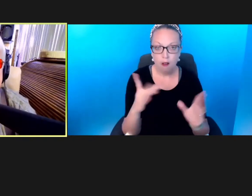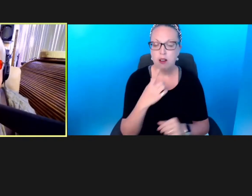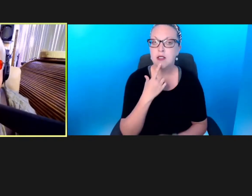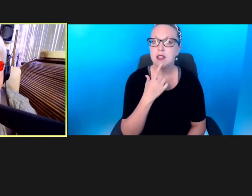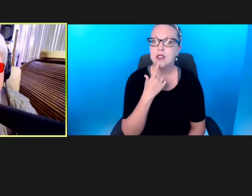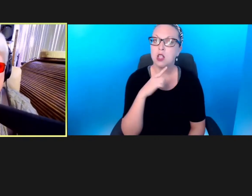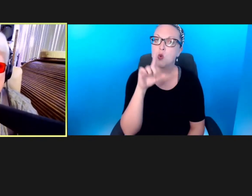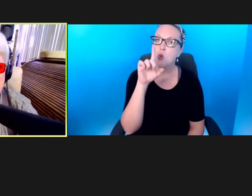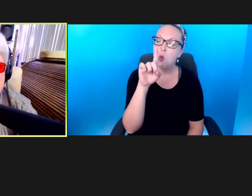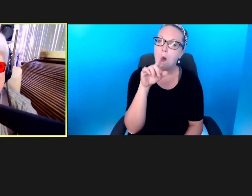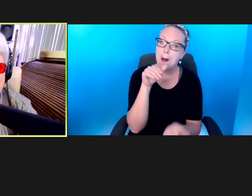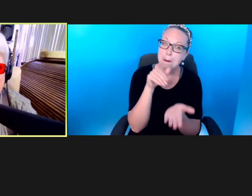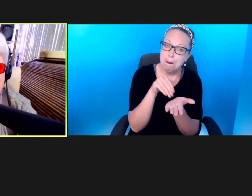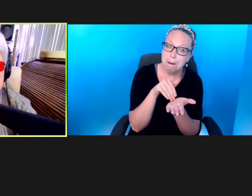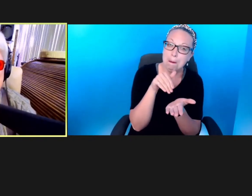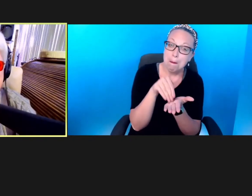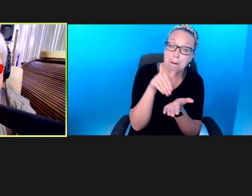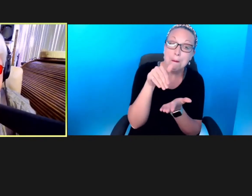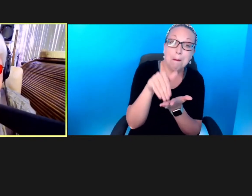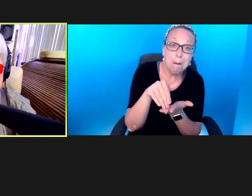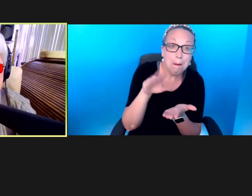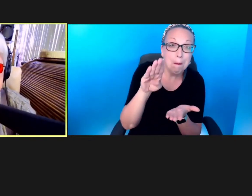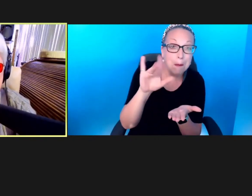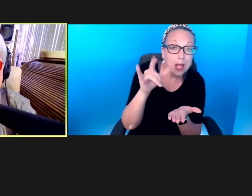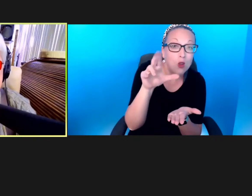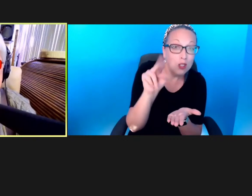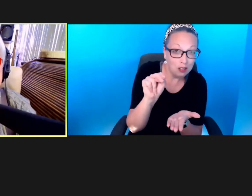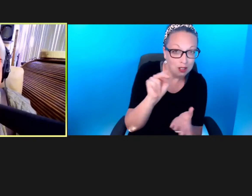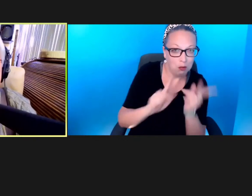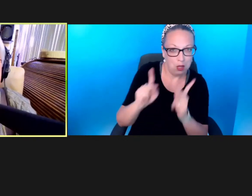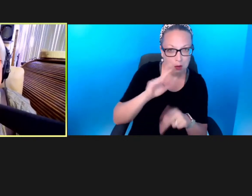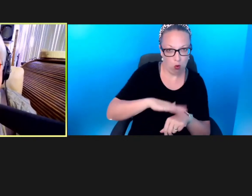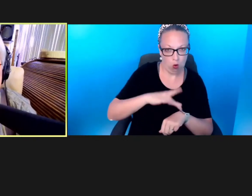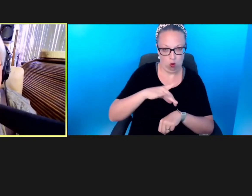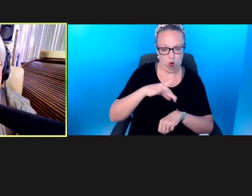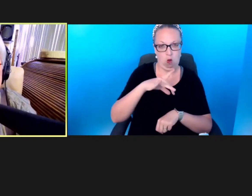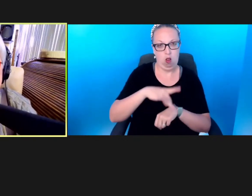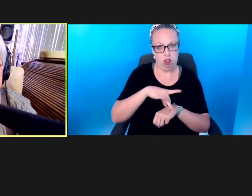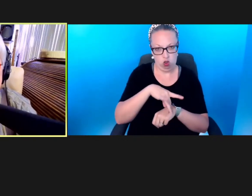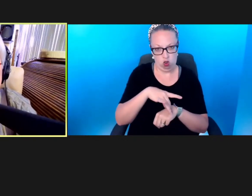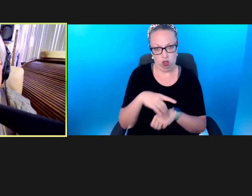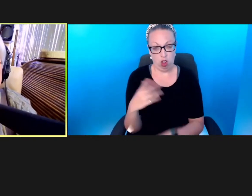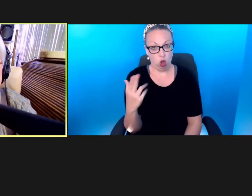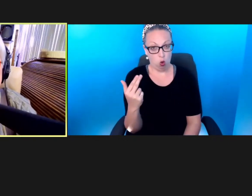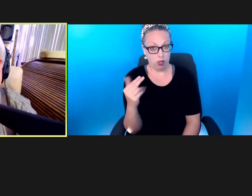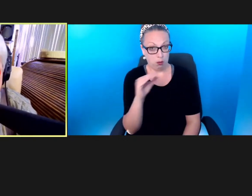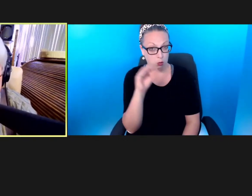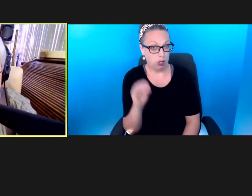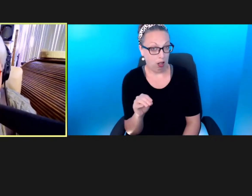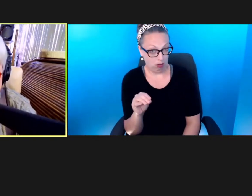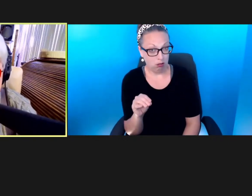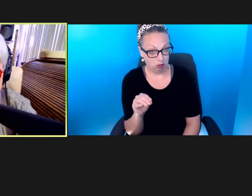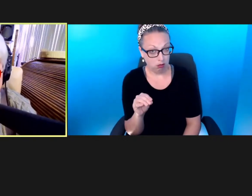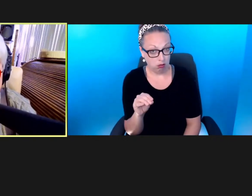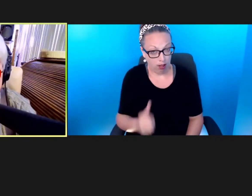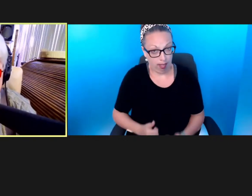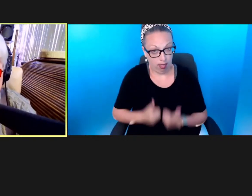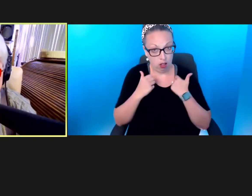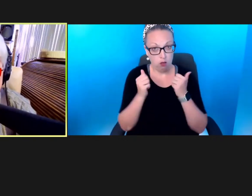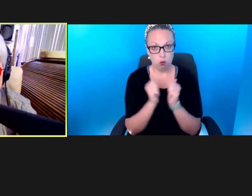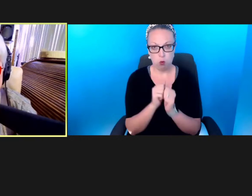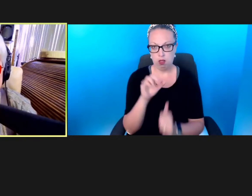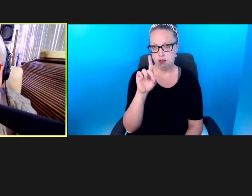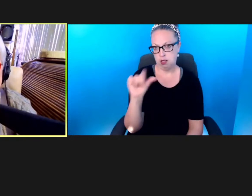1 billion people on the planet, that's 13% of us, live with a